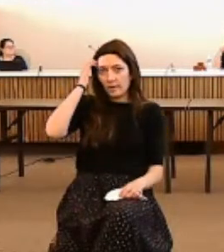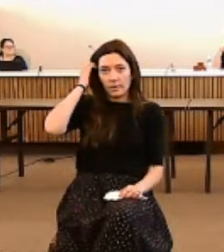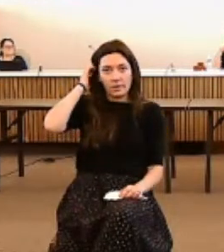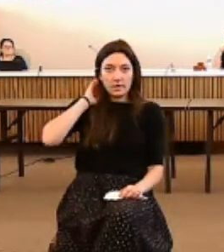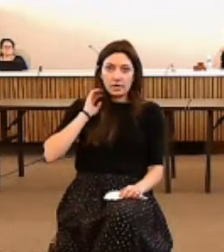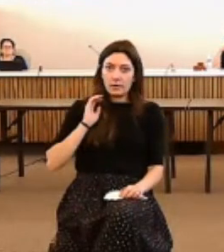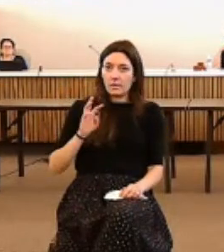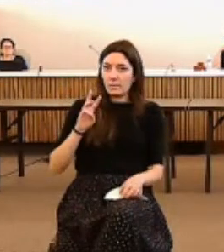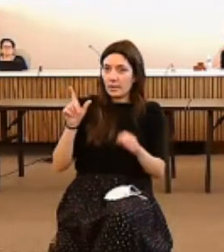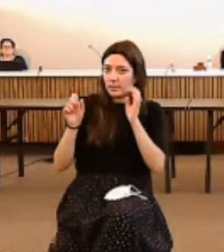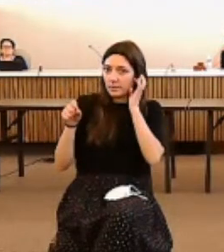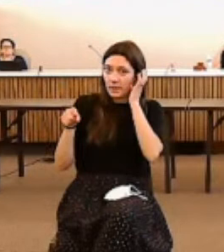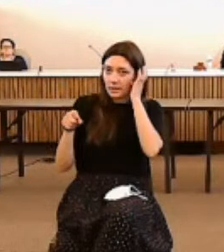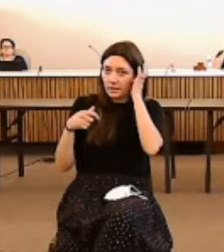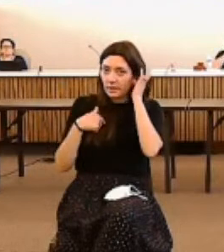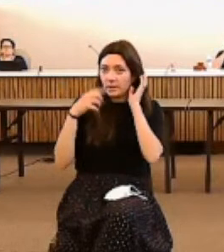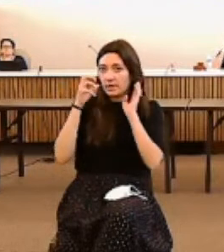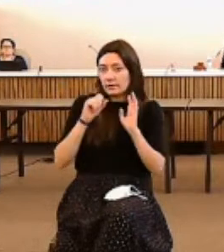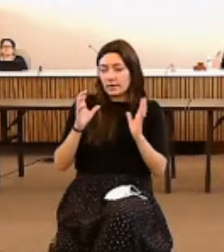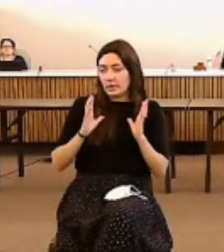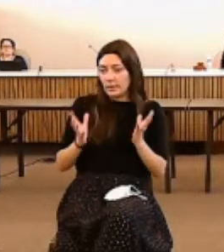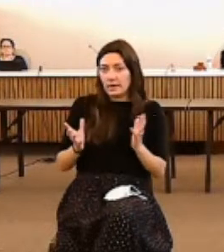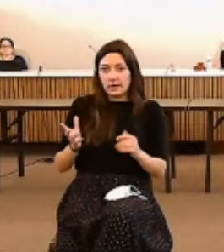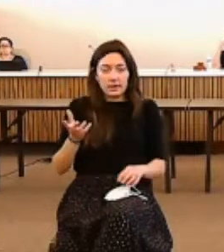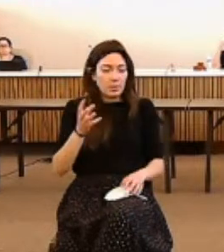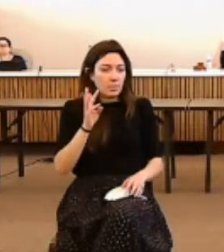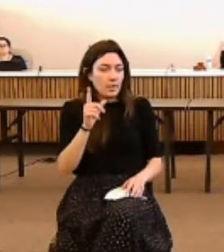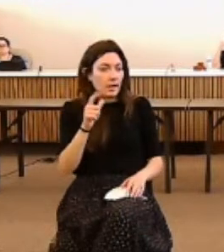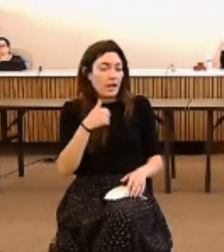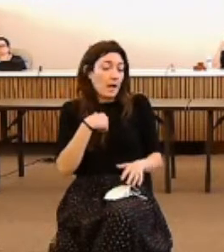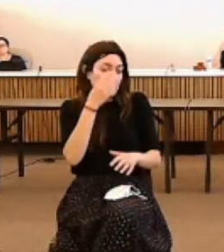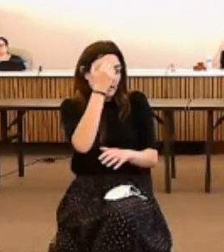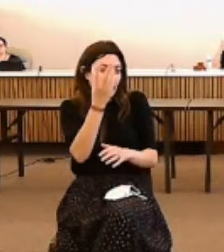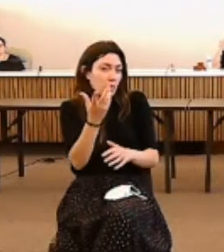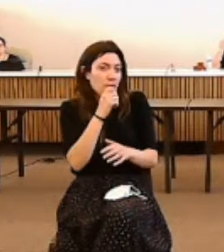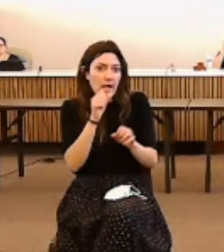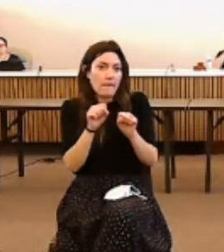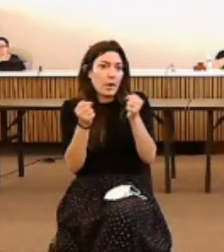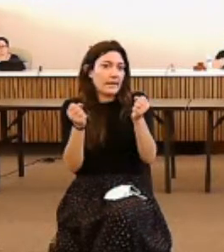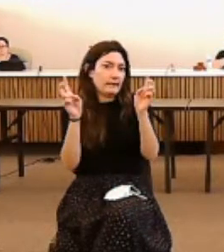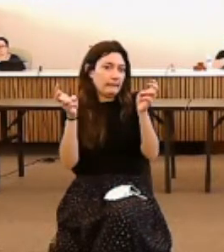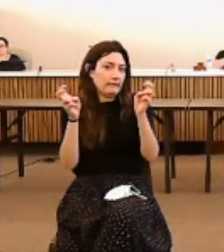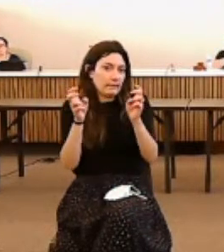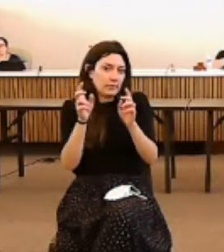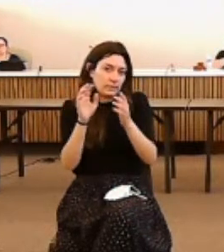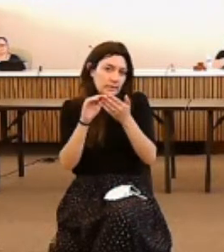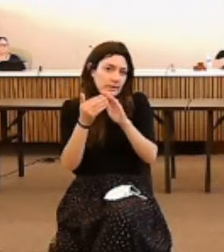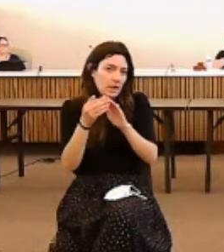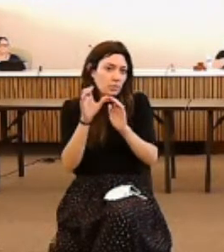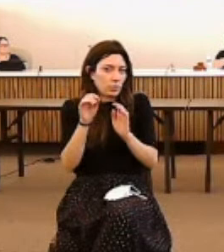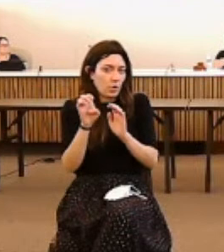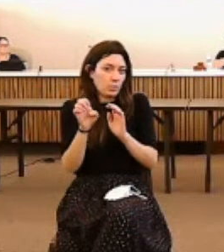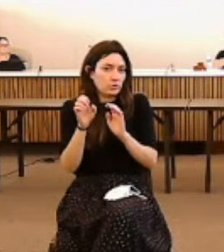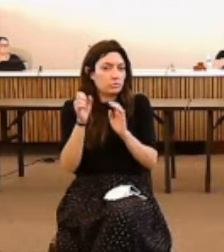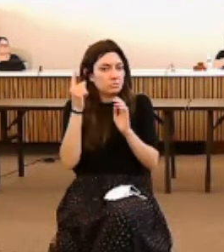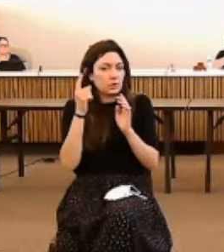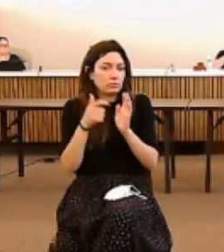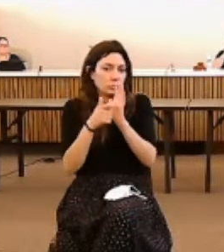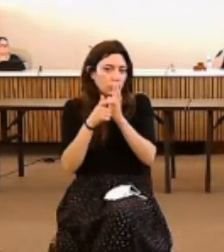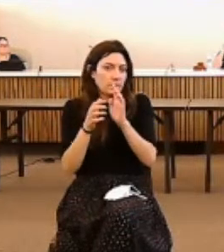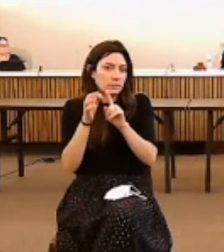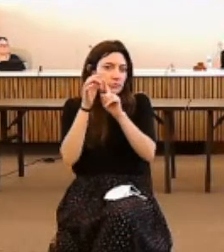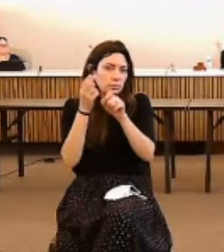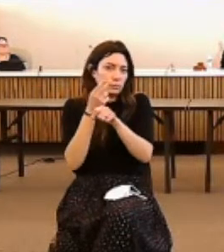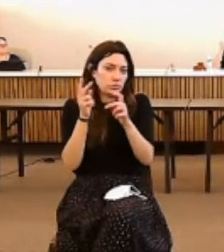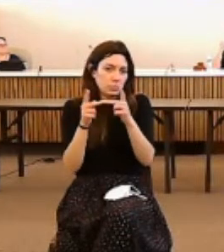your if- input. I'm just yeah. making it clear they're not in violation of town code. Okay. So, but right. yes, it does require a special use permit,